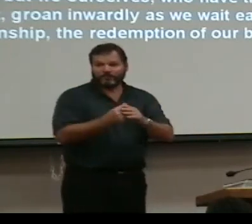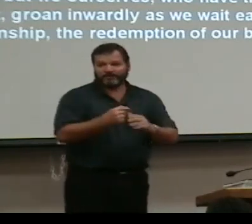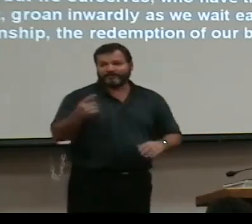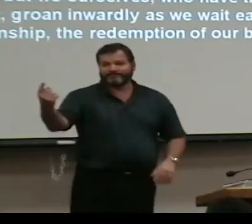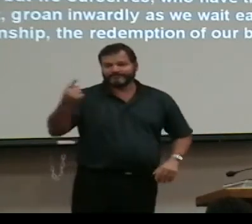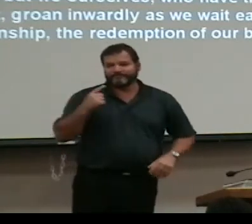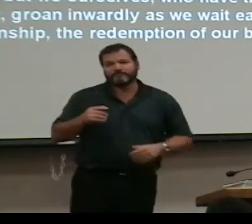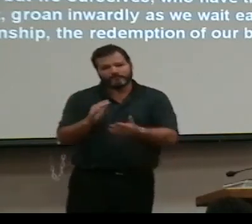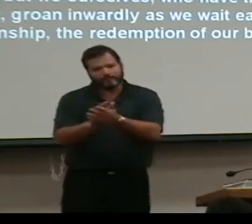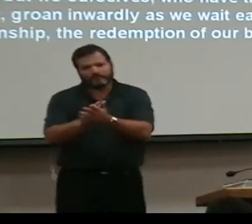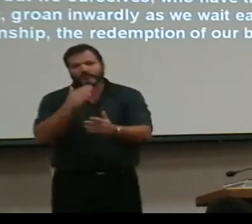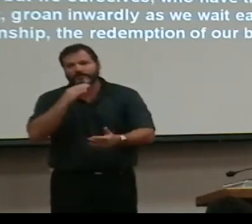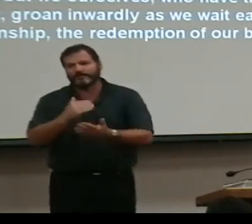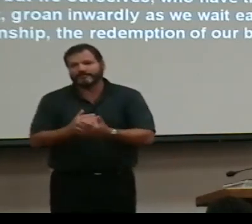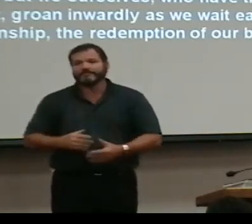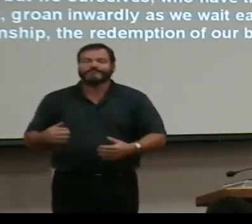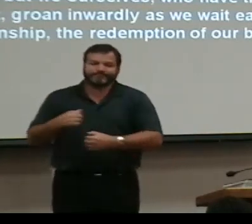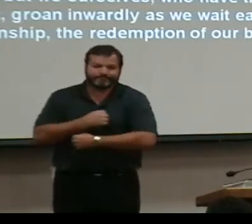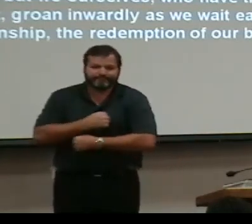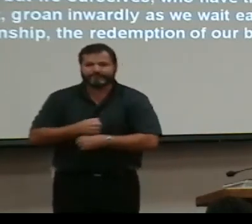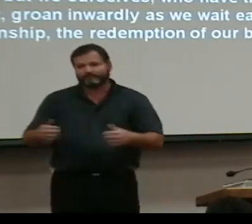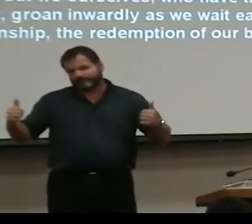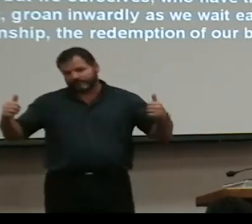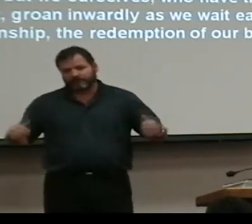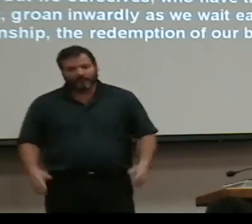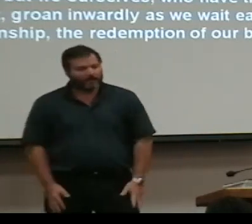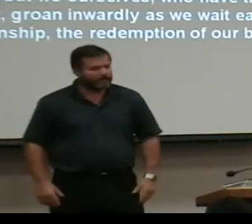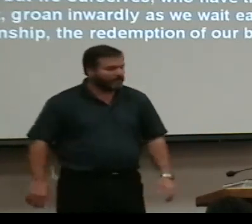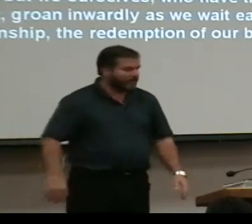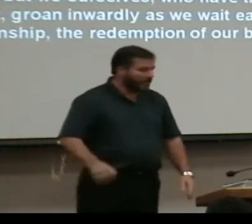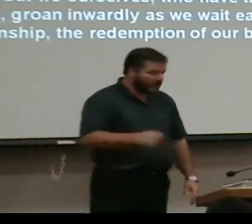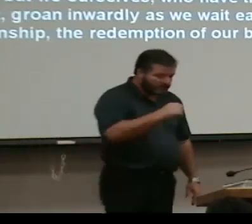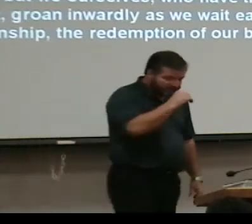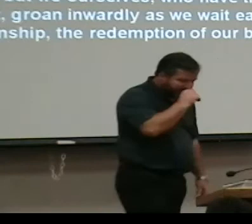Now, when I graduation, that teacher came in and gave me a big hug.